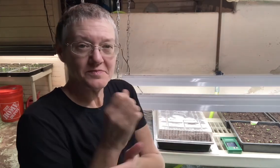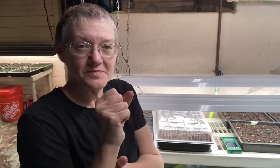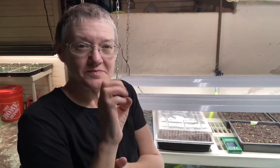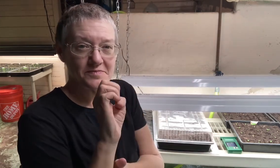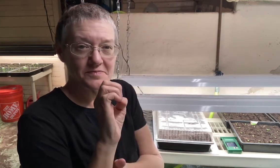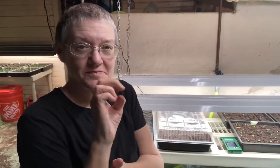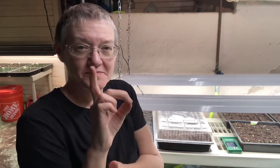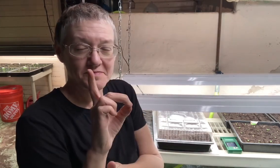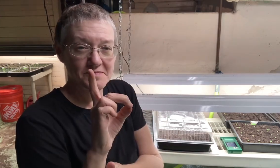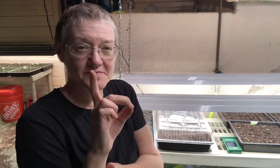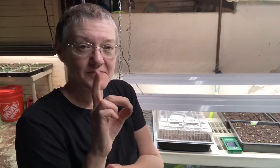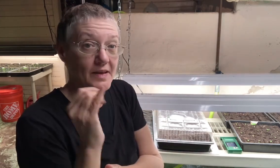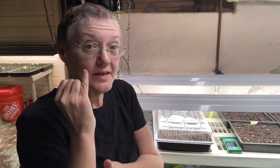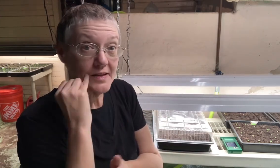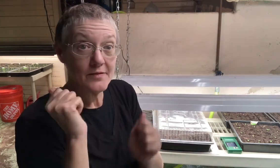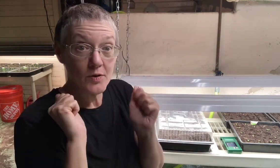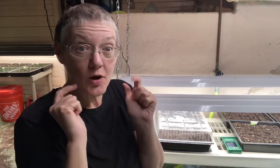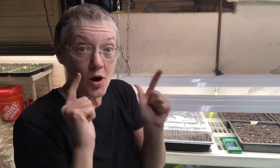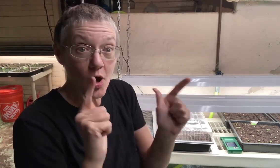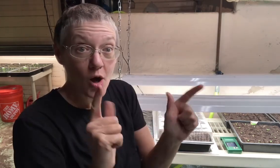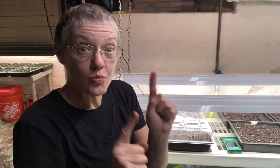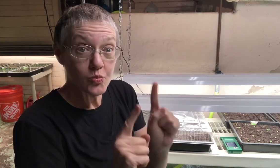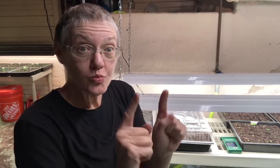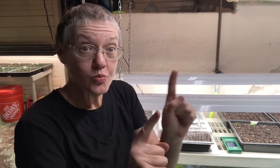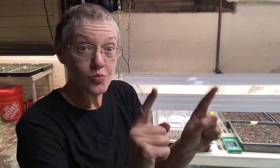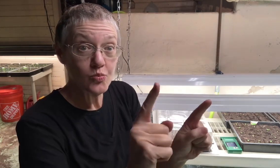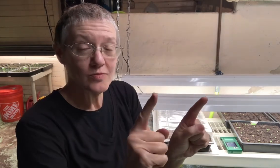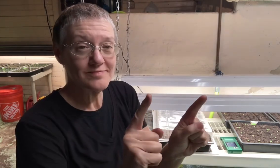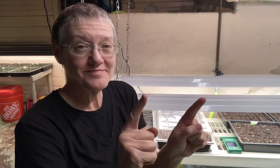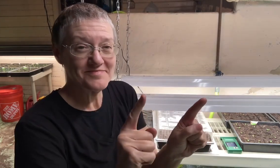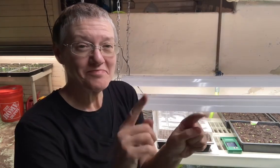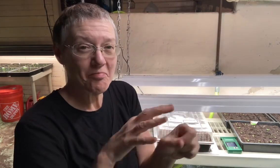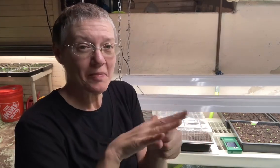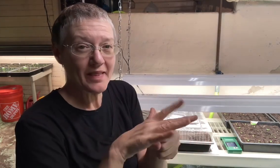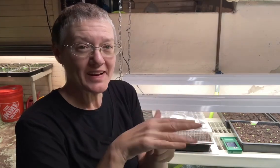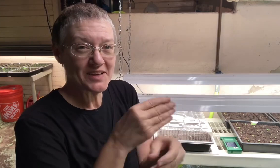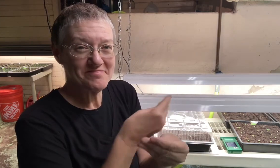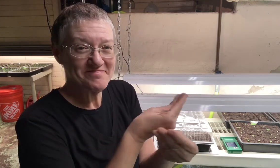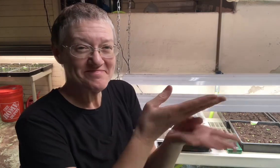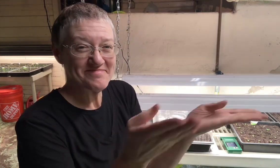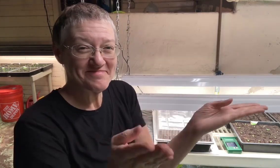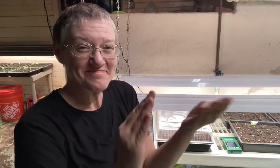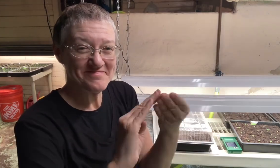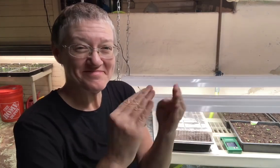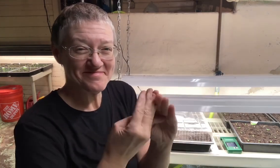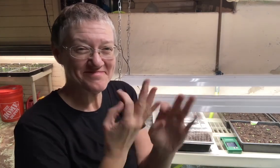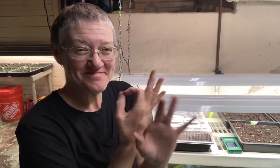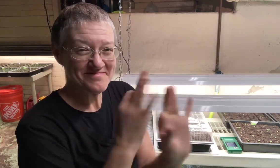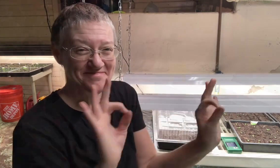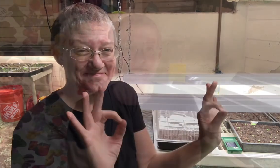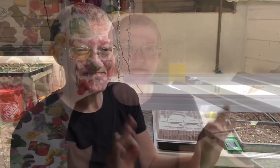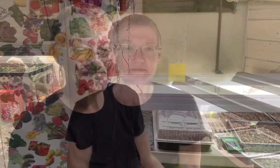fresh seed from Baker Creek. Now, if they all germinate, I'm going to have plenty of plants to share with the